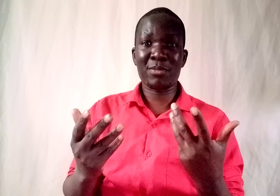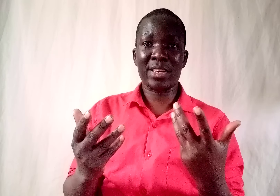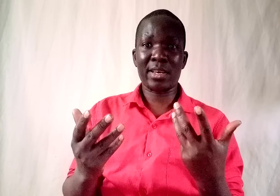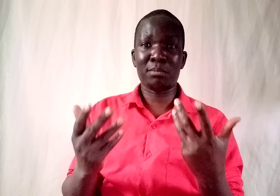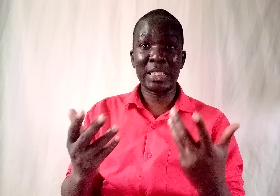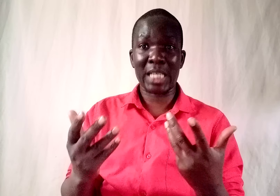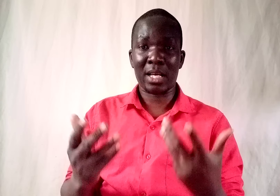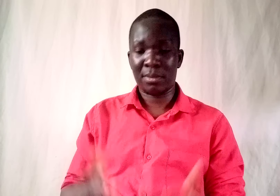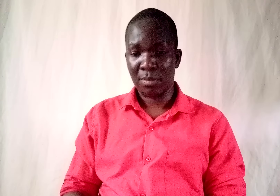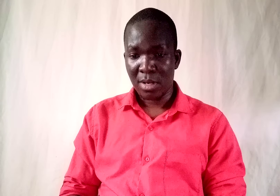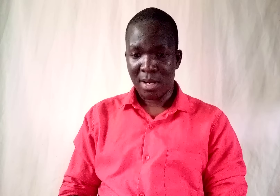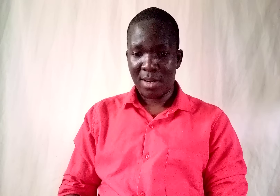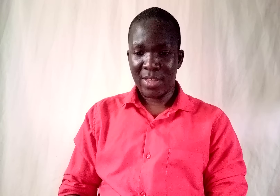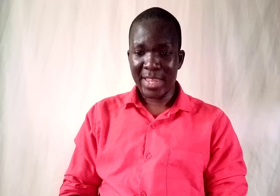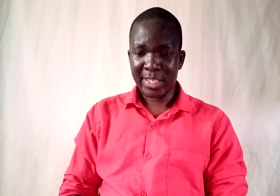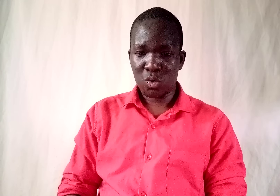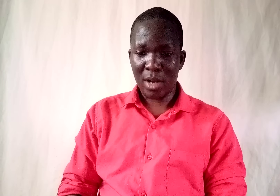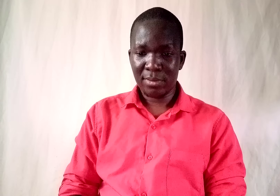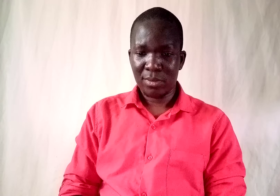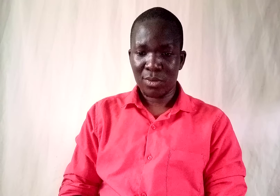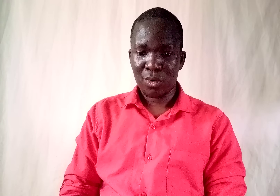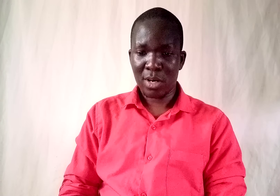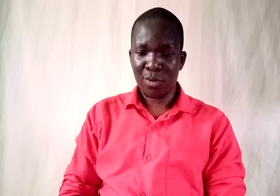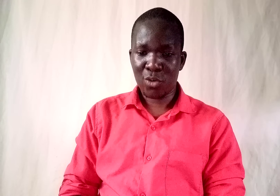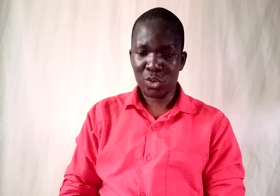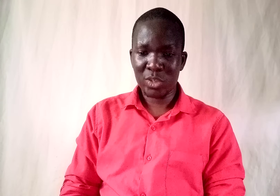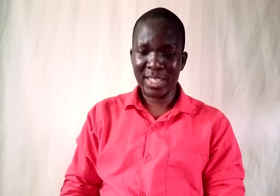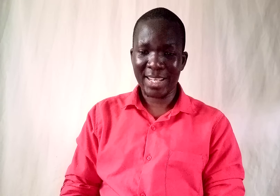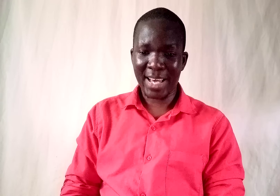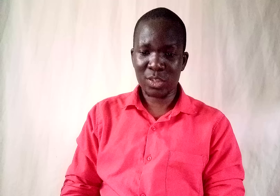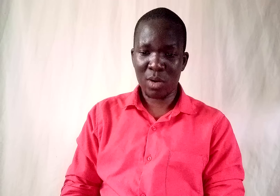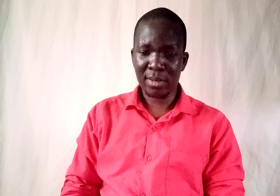something bitter. The next one, of course, which is the last one,